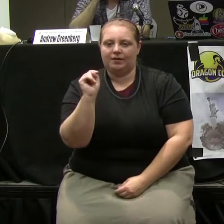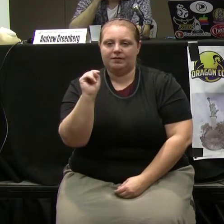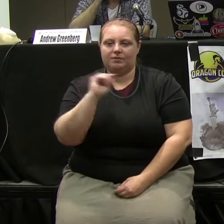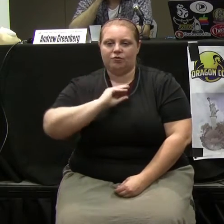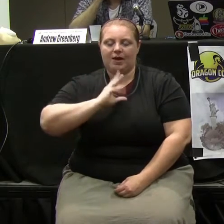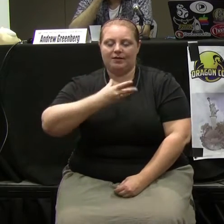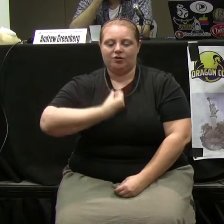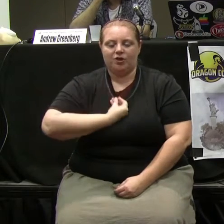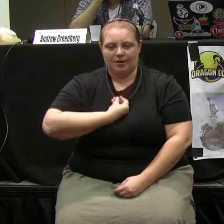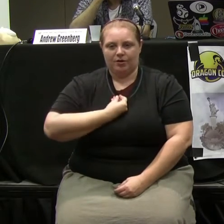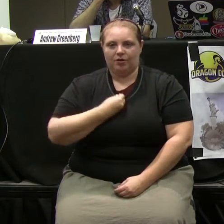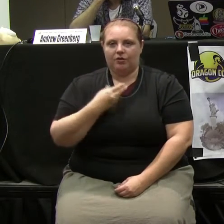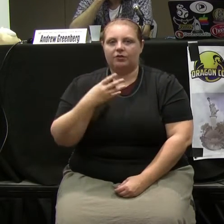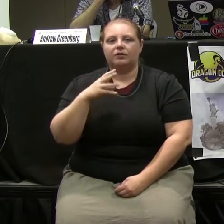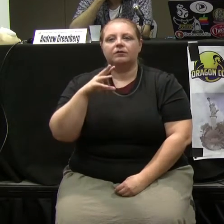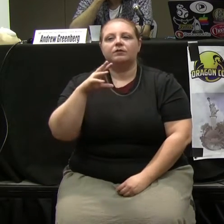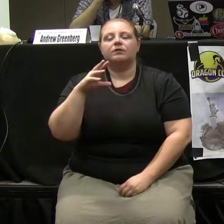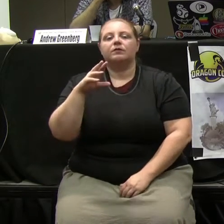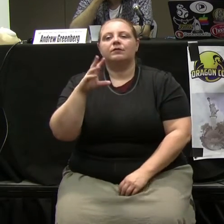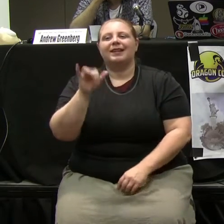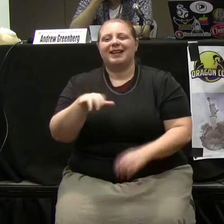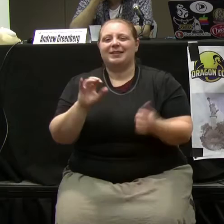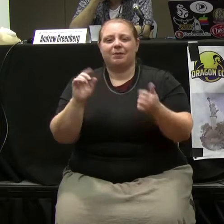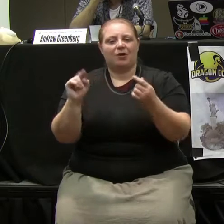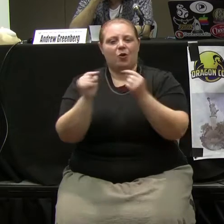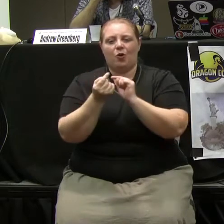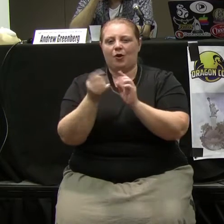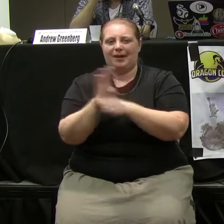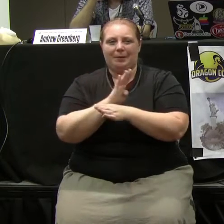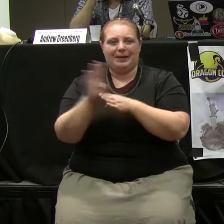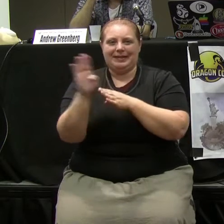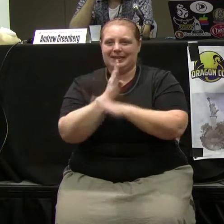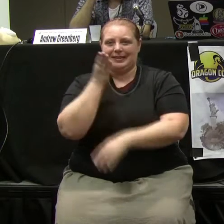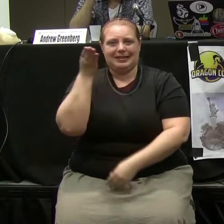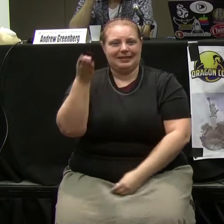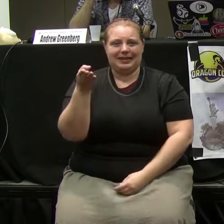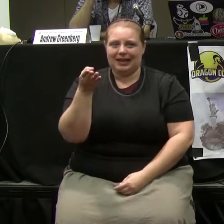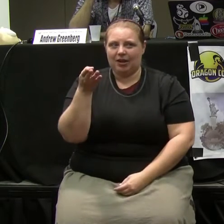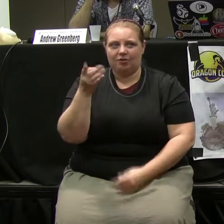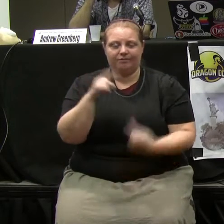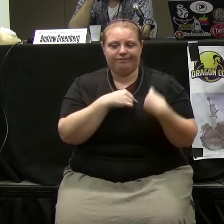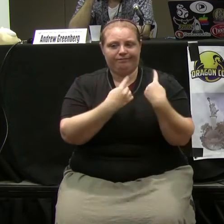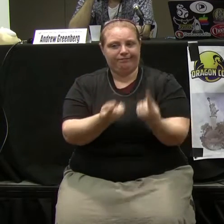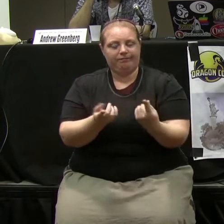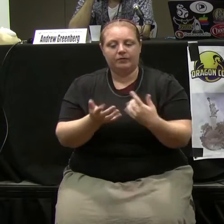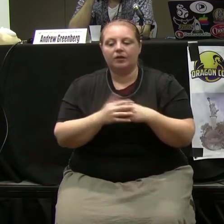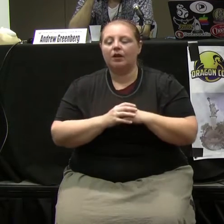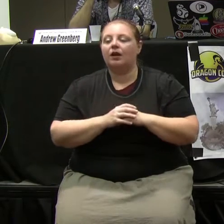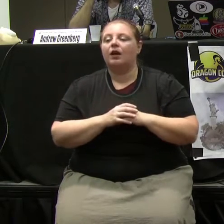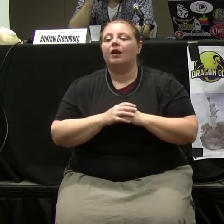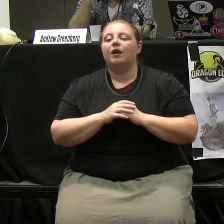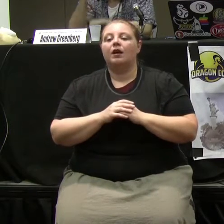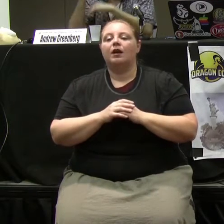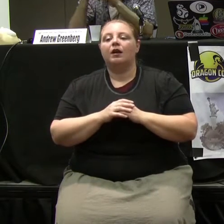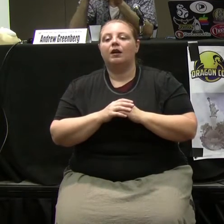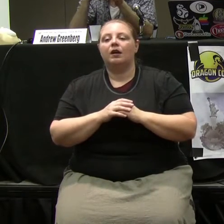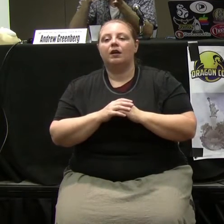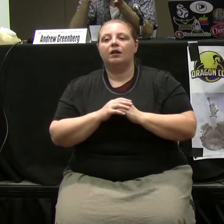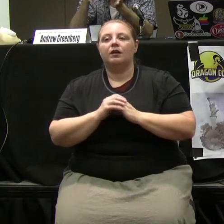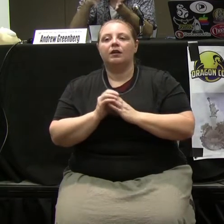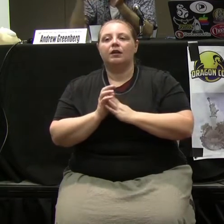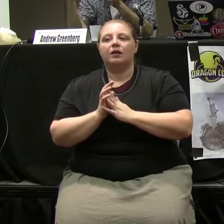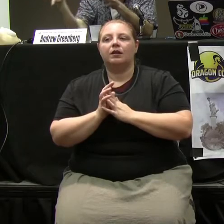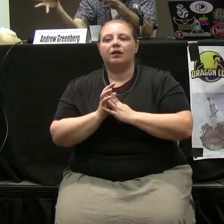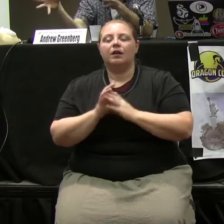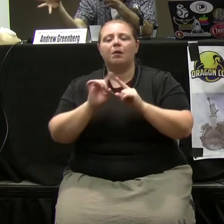bill where that one is the law of land, and it's been hurting business up there accordingly. But there are,